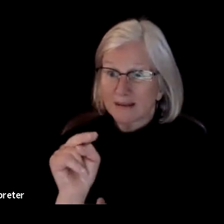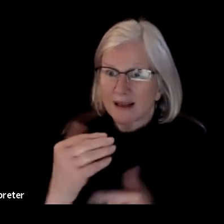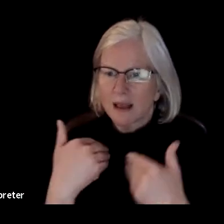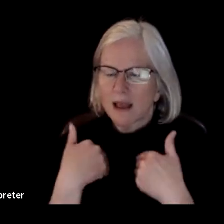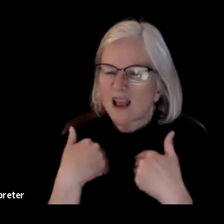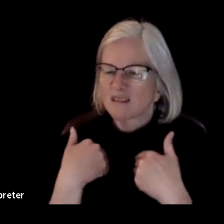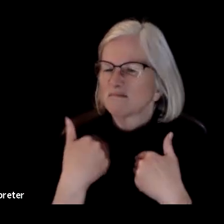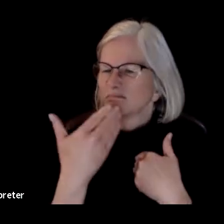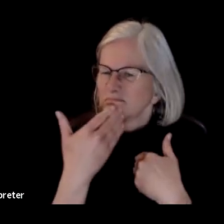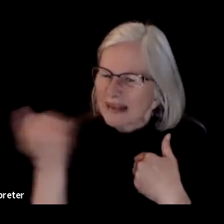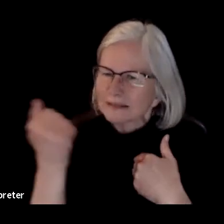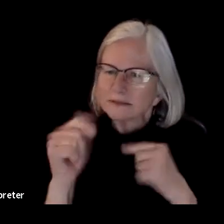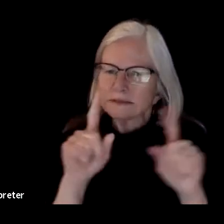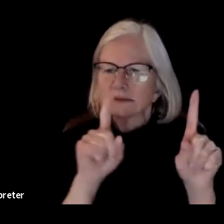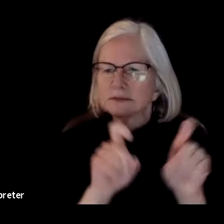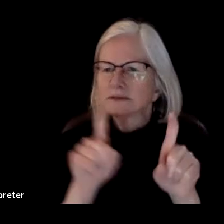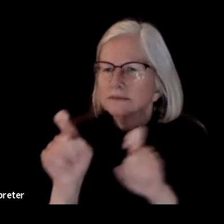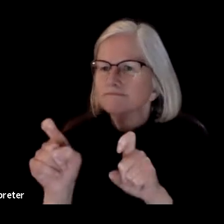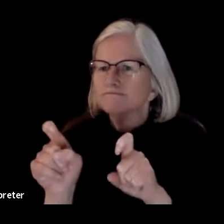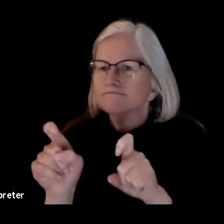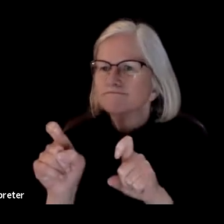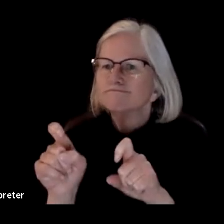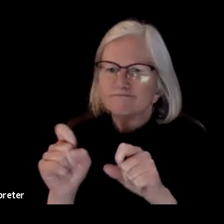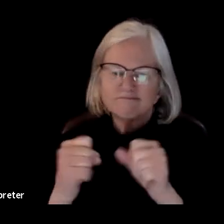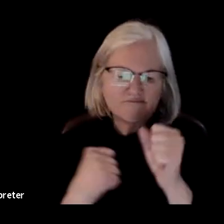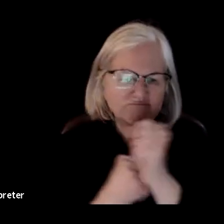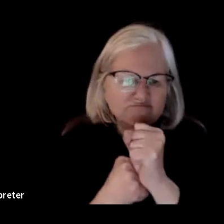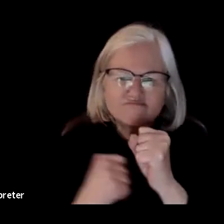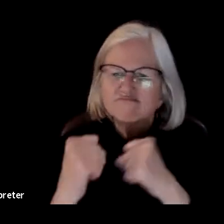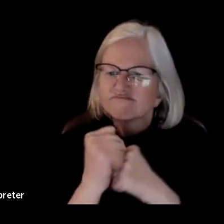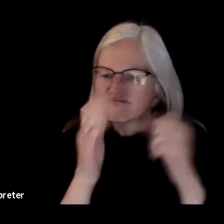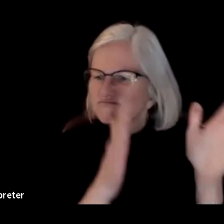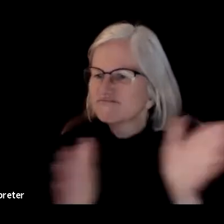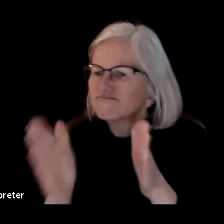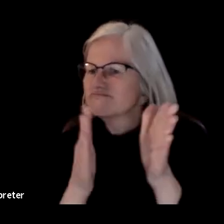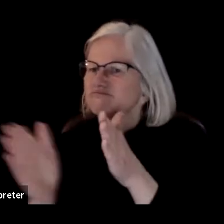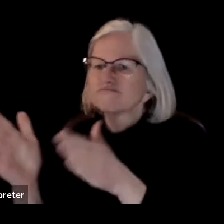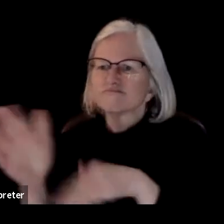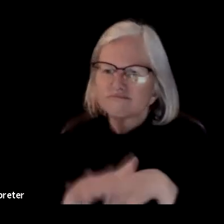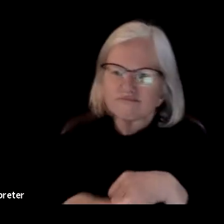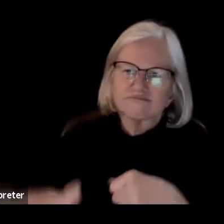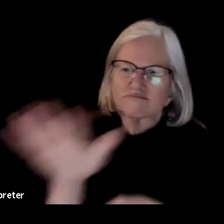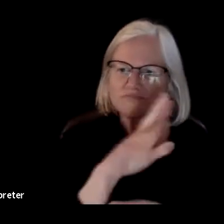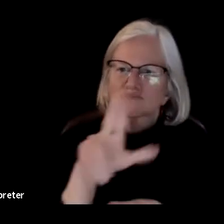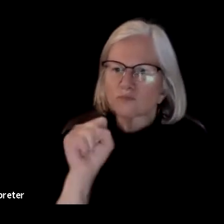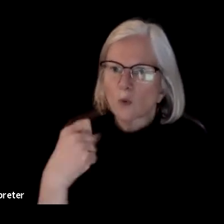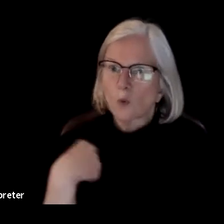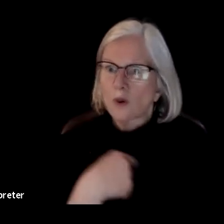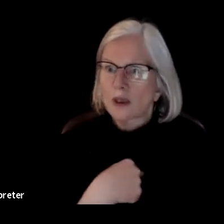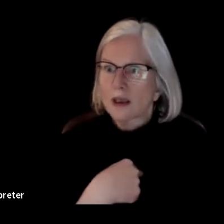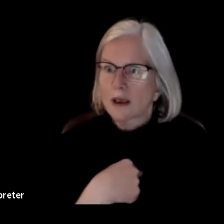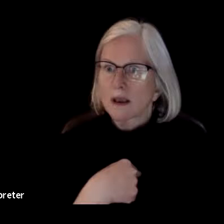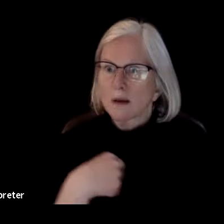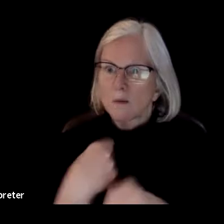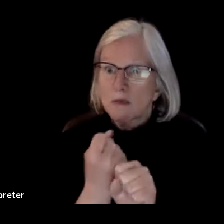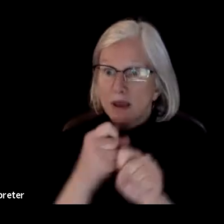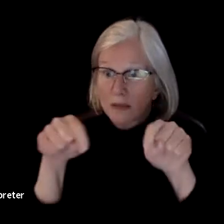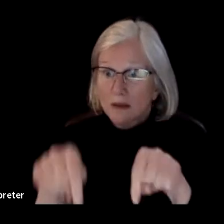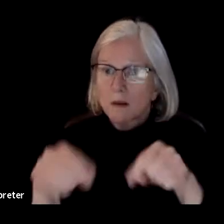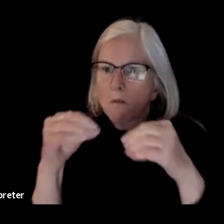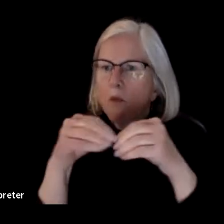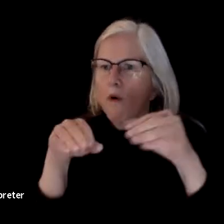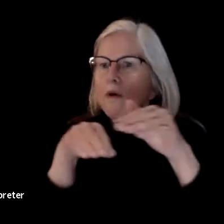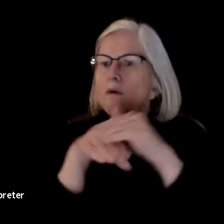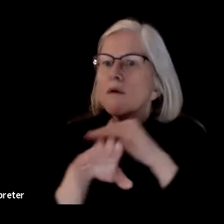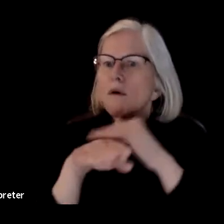infrastructure in the country. There is no other state that has made COVID testing more accessible. We now have